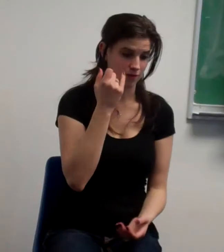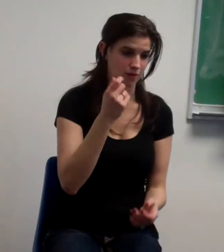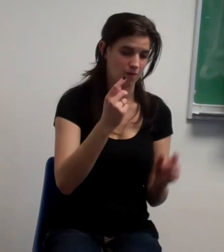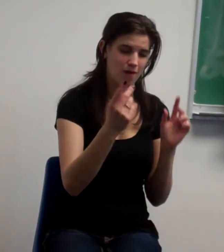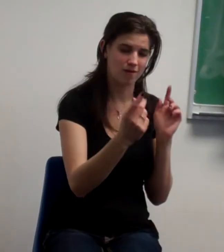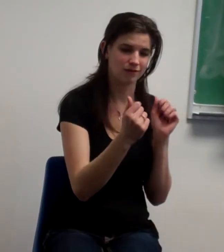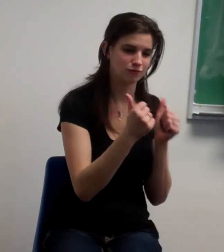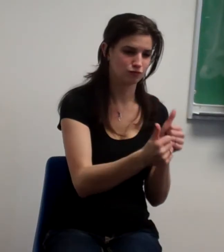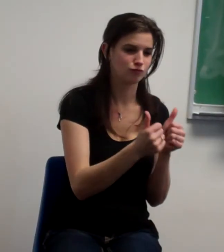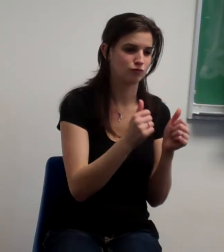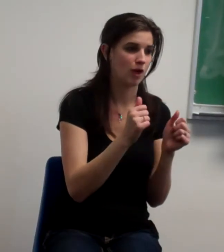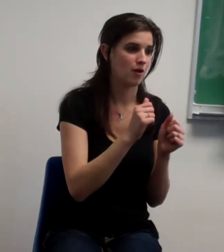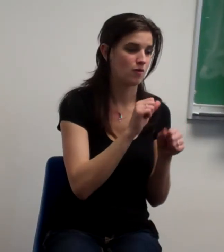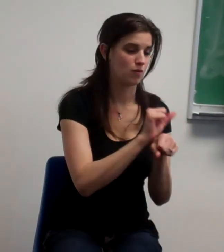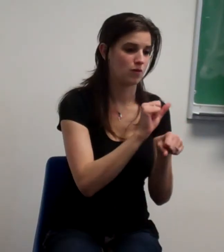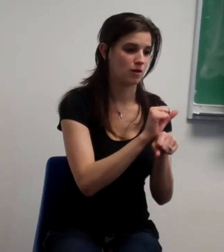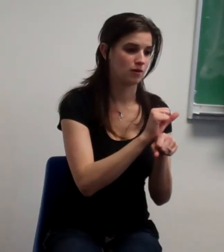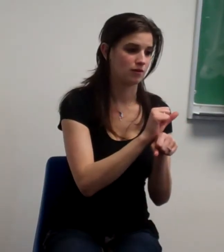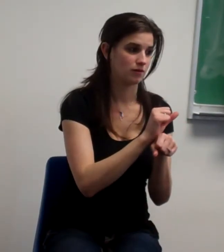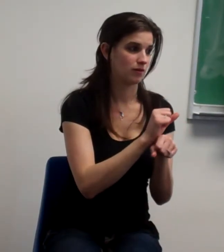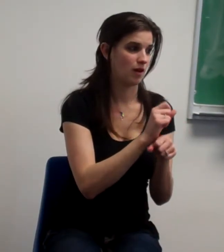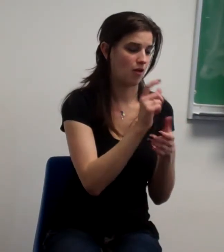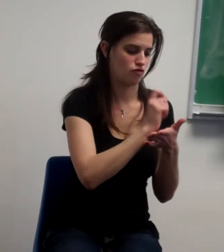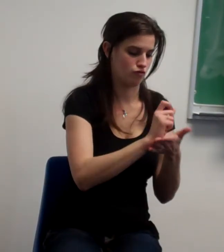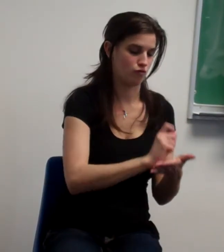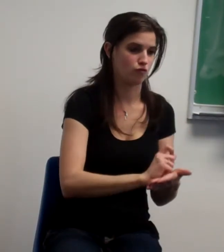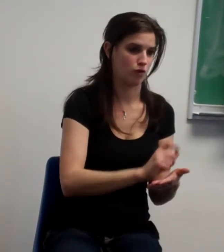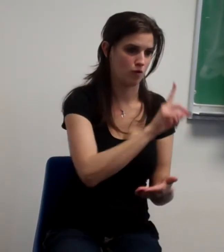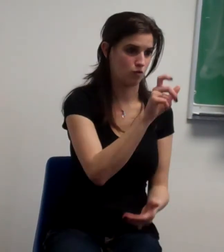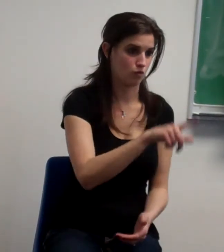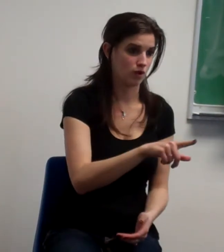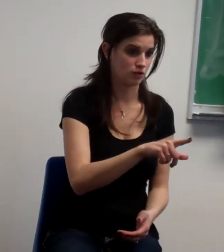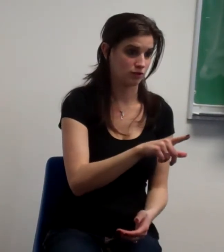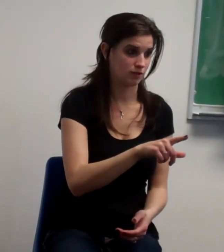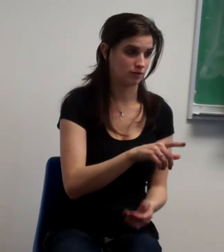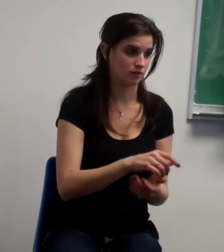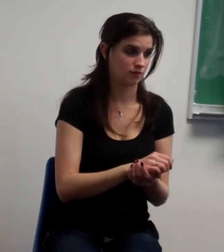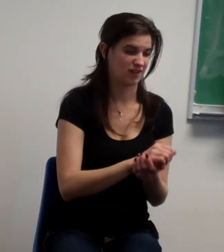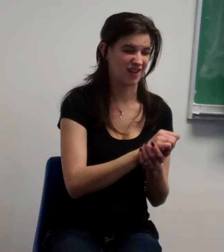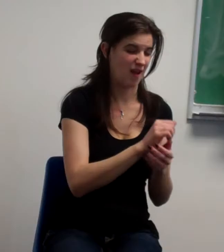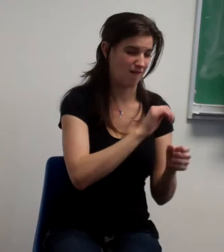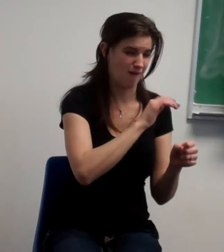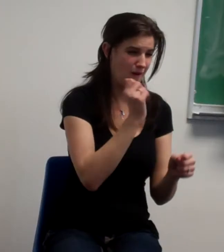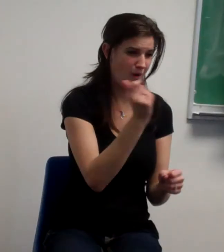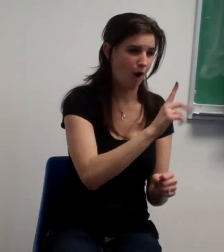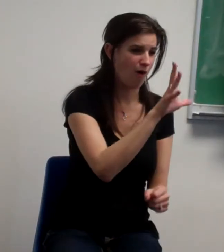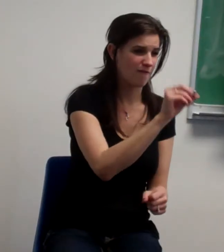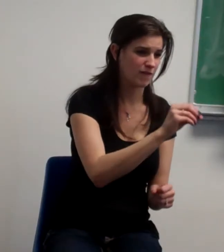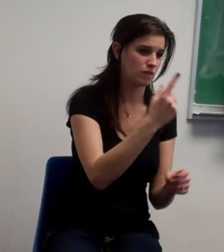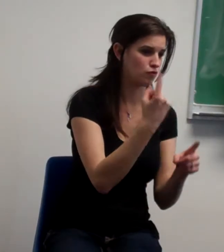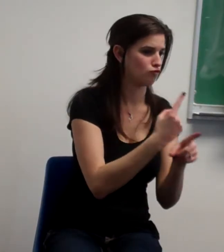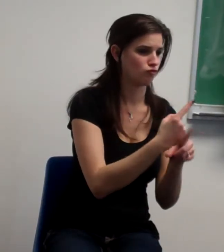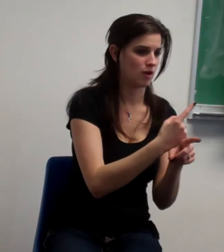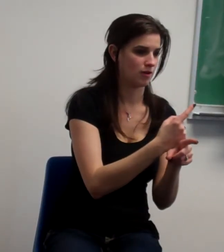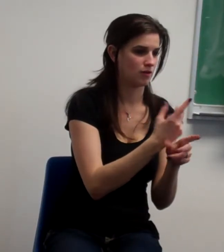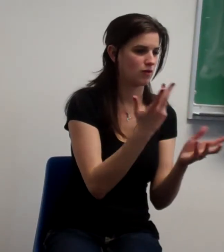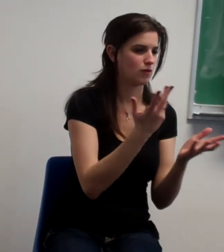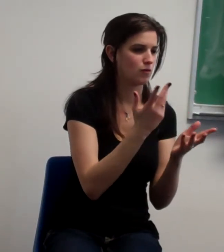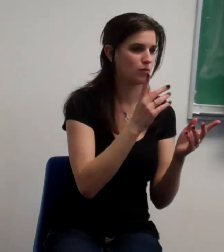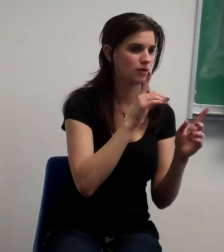don't turn in the essay, what is your, let's say you get 50 out of 50 on the questions, and you don't turn in an essay, what's your final score? 50.